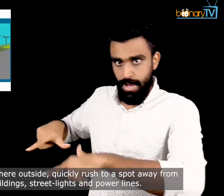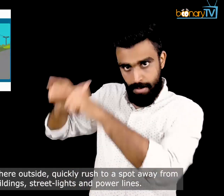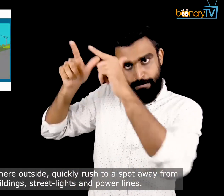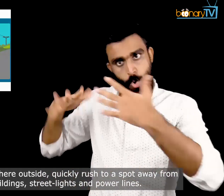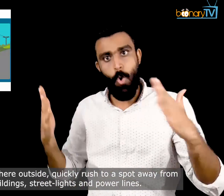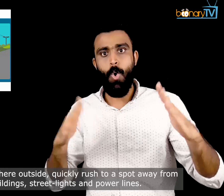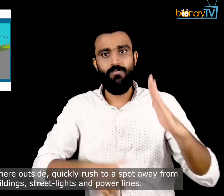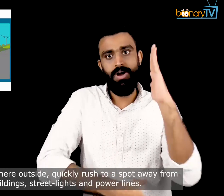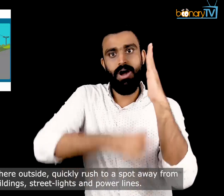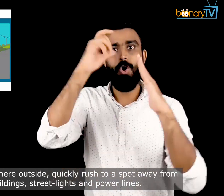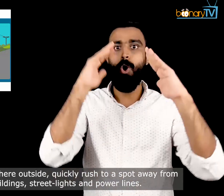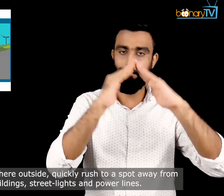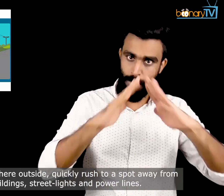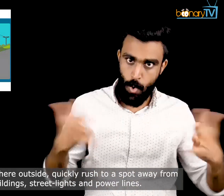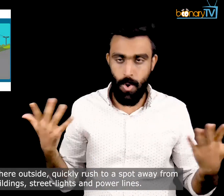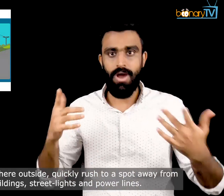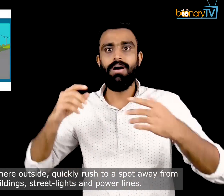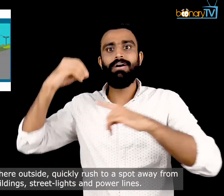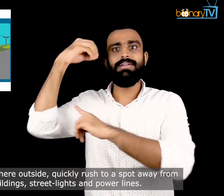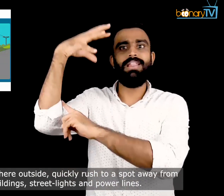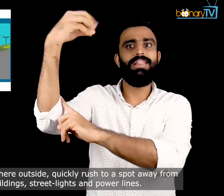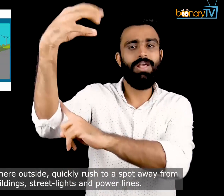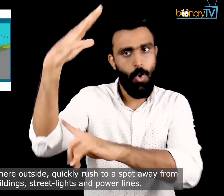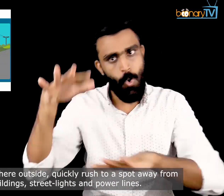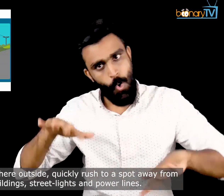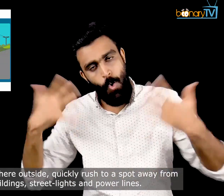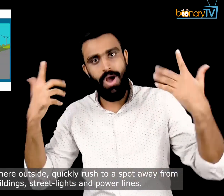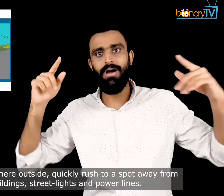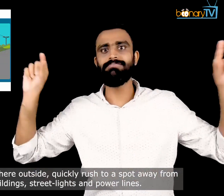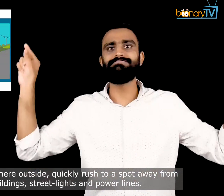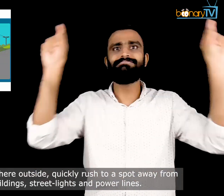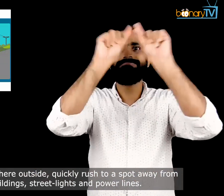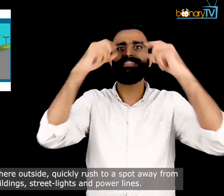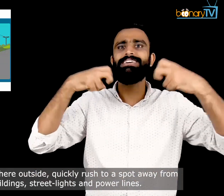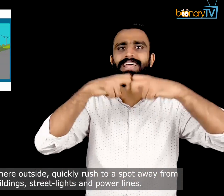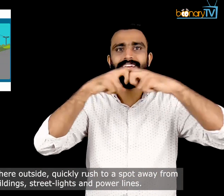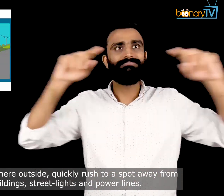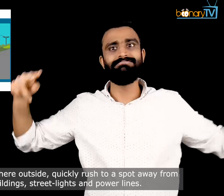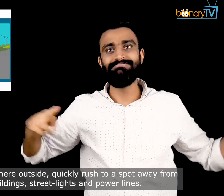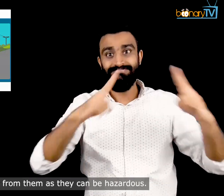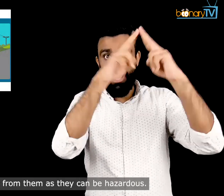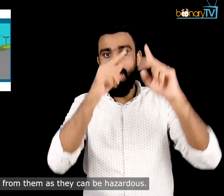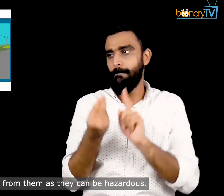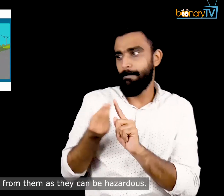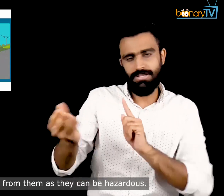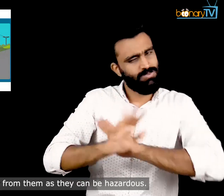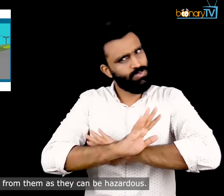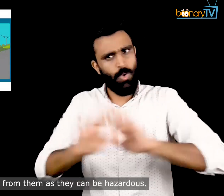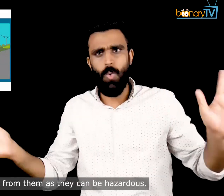a spot away from trees, buildings, street lights and power lines. Stay away from them as